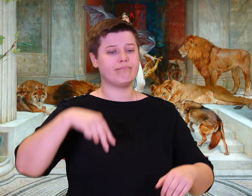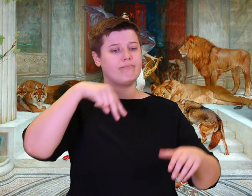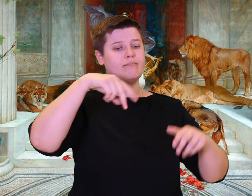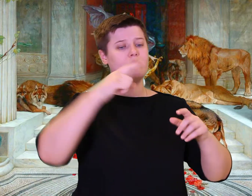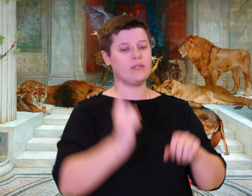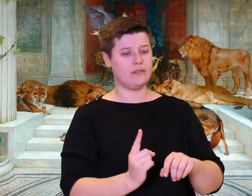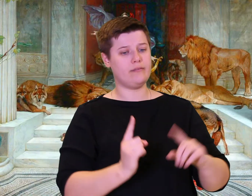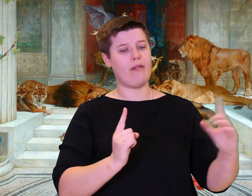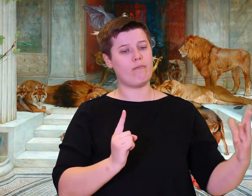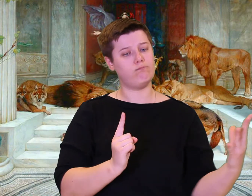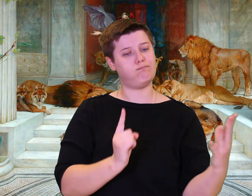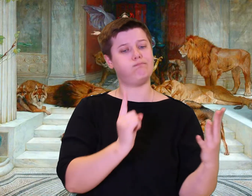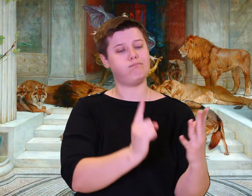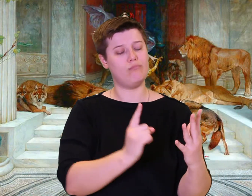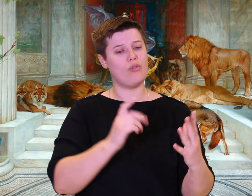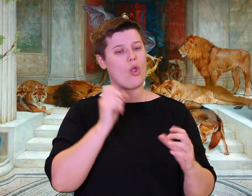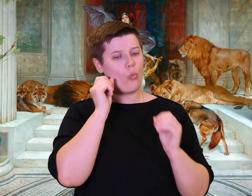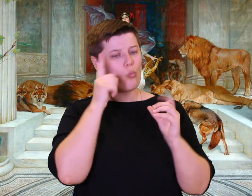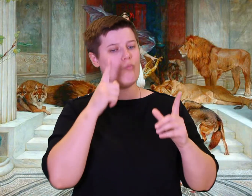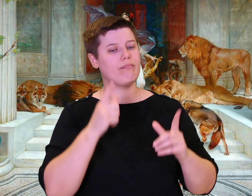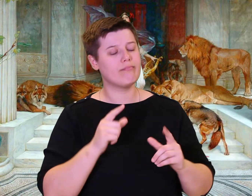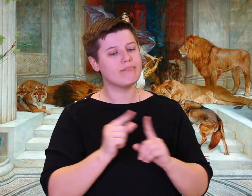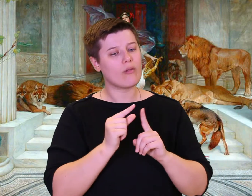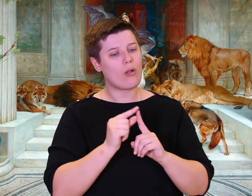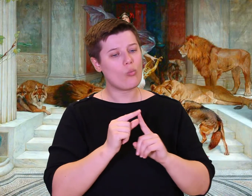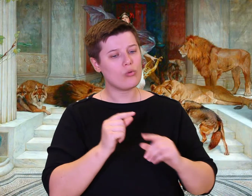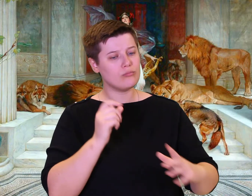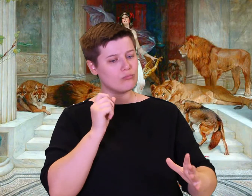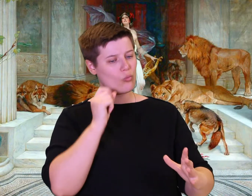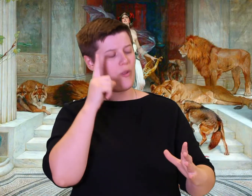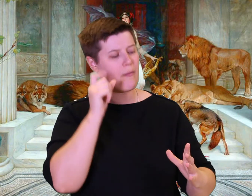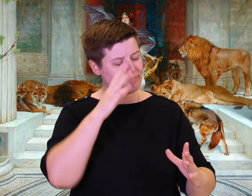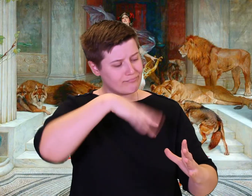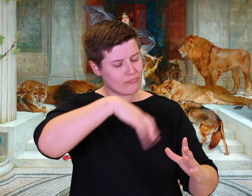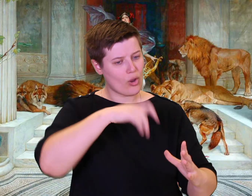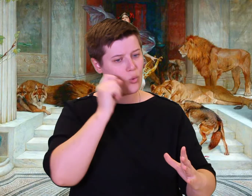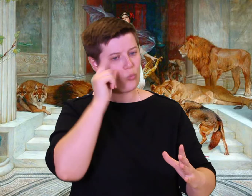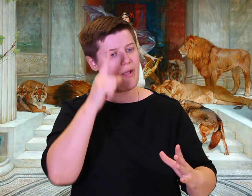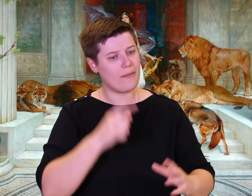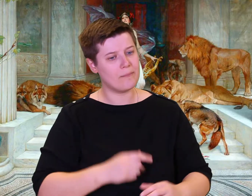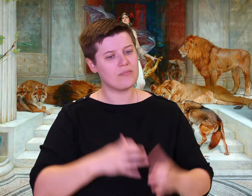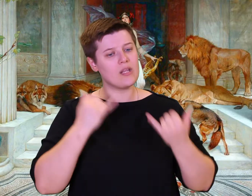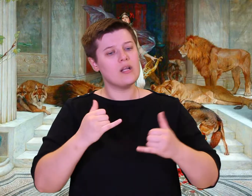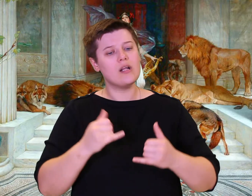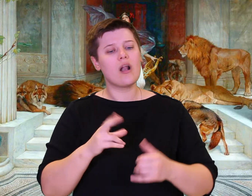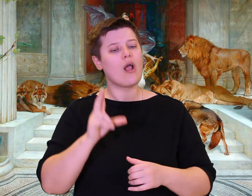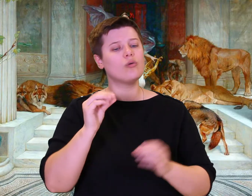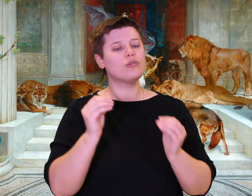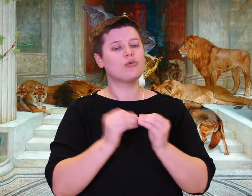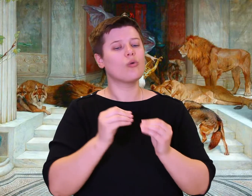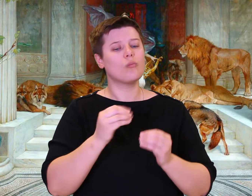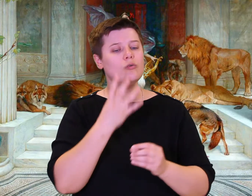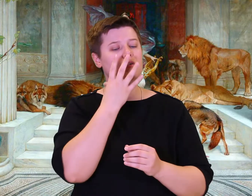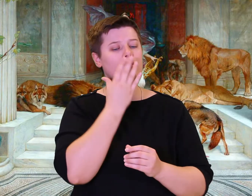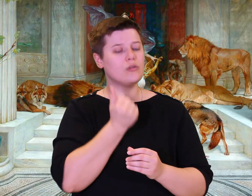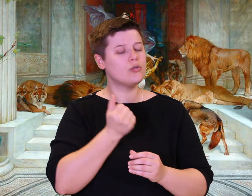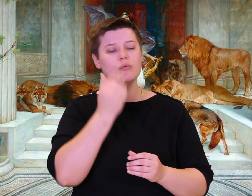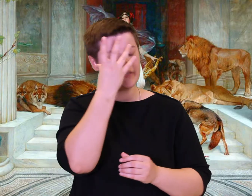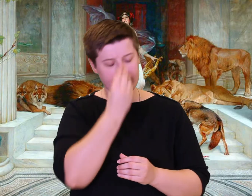Persephone. Then draw your sword and sit. Do not let them come near the blood until you hear